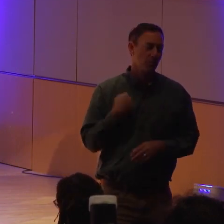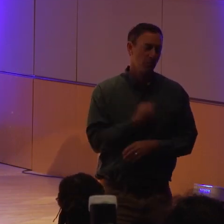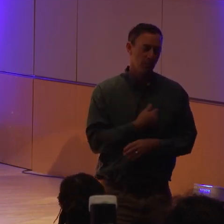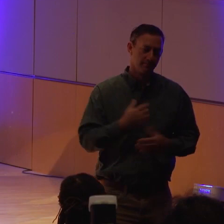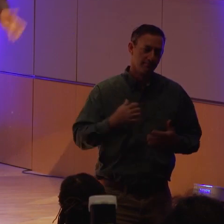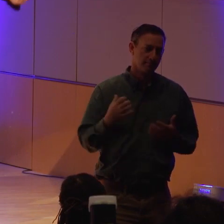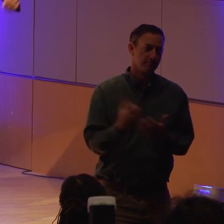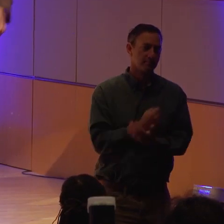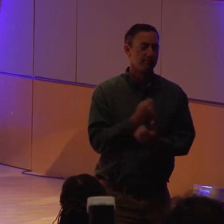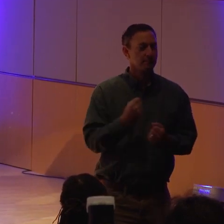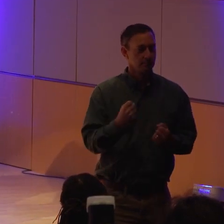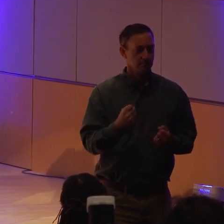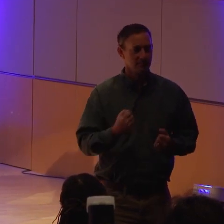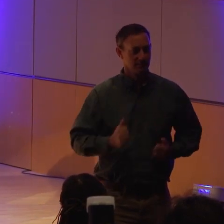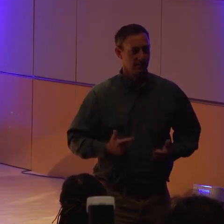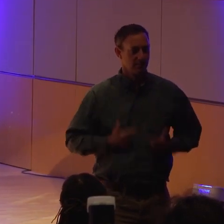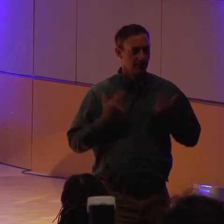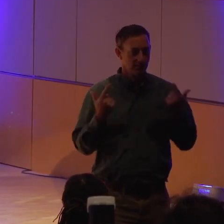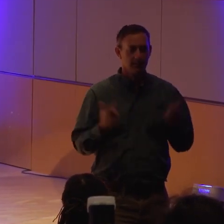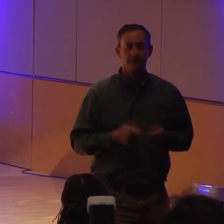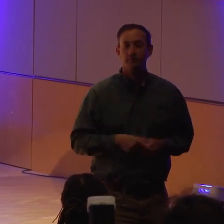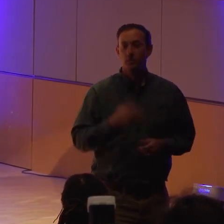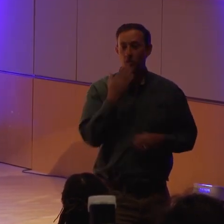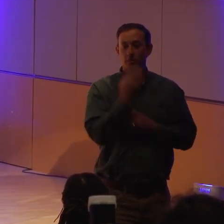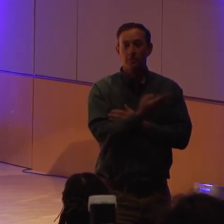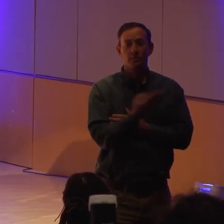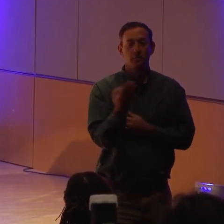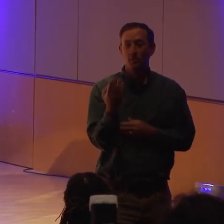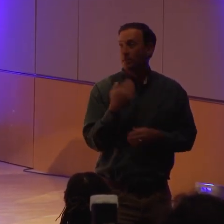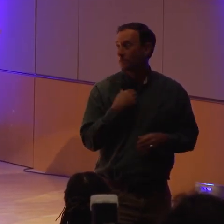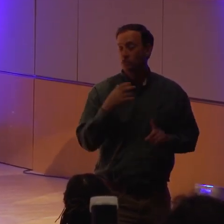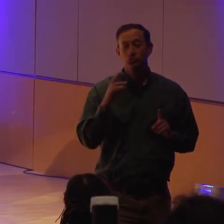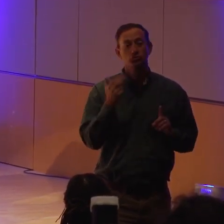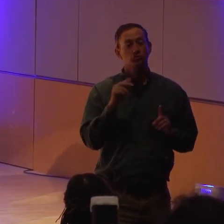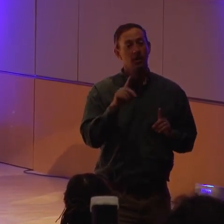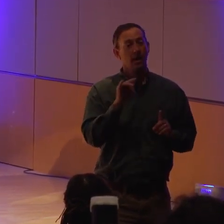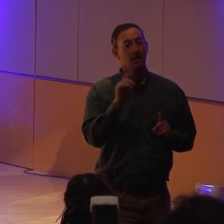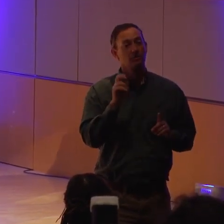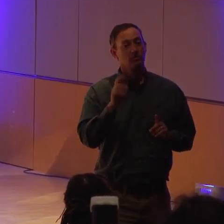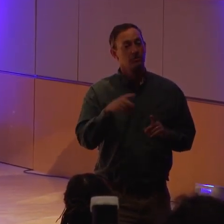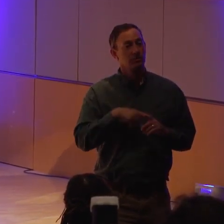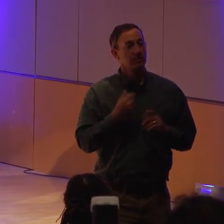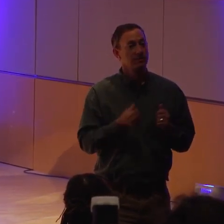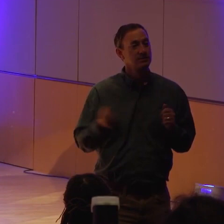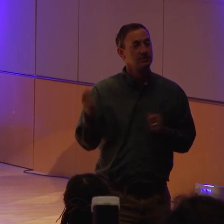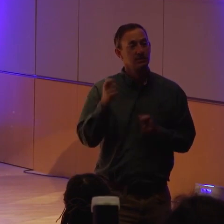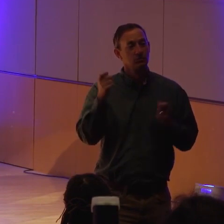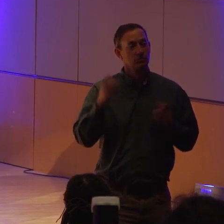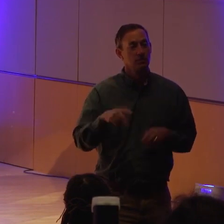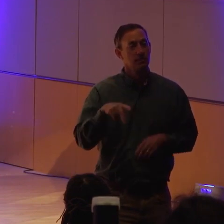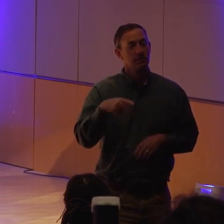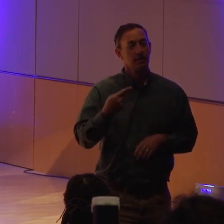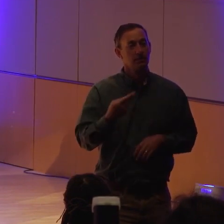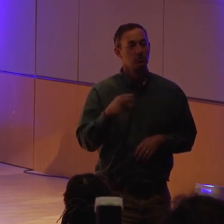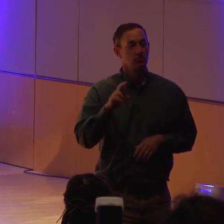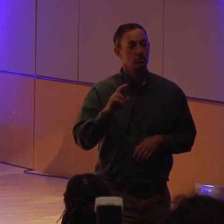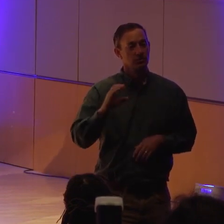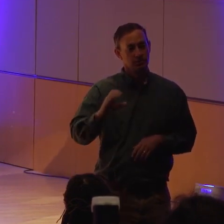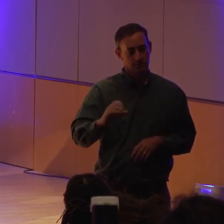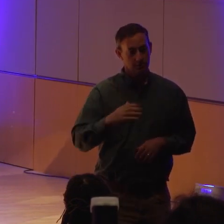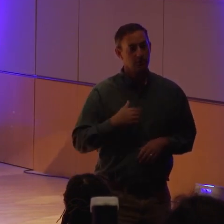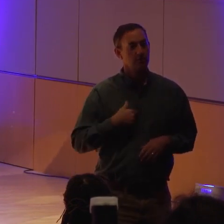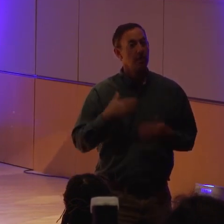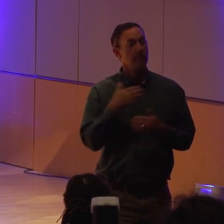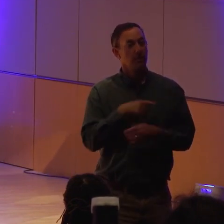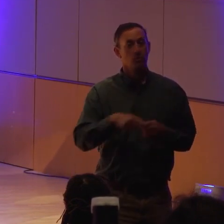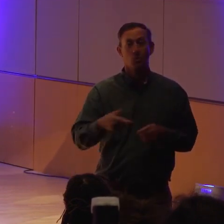opportunity to have breath. So good morning, everyone. I'm Chad Dion Lassiter. I'm the Executive Director of the Pennsylvania Human Relations Commission. And it's my pleasure